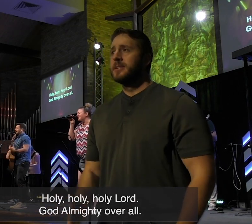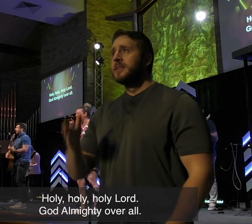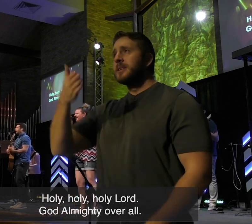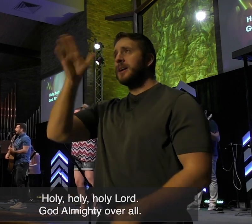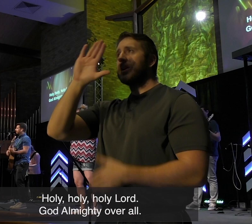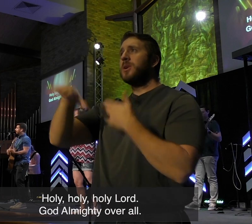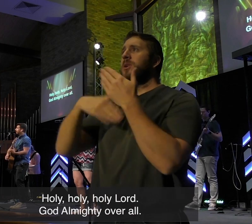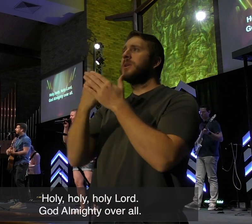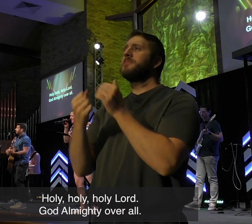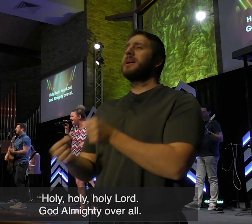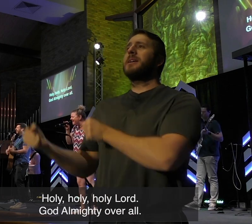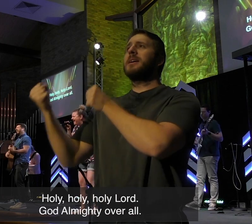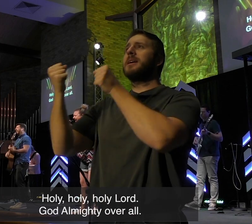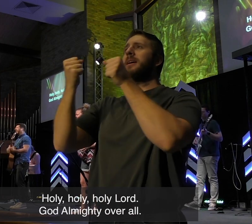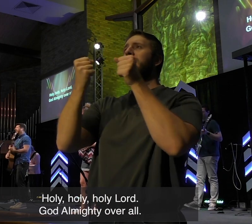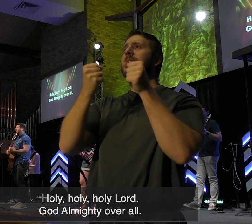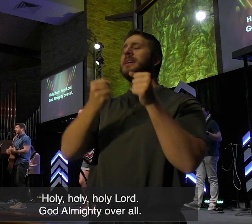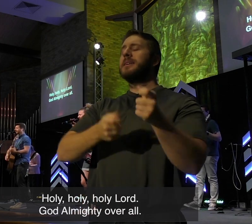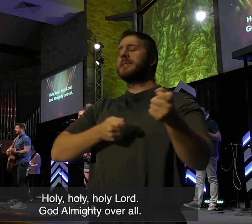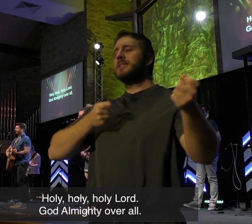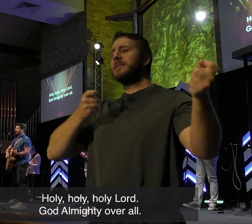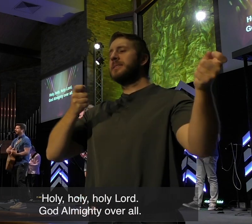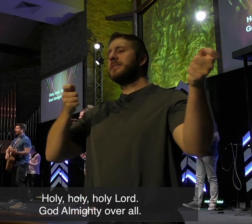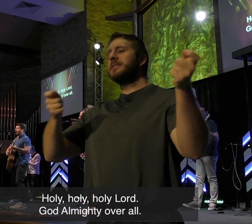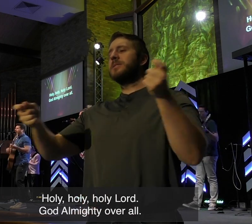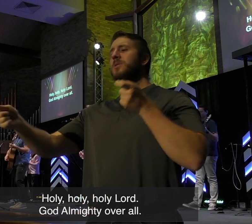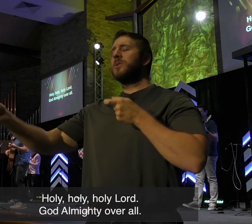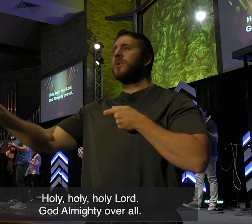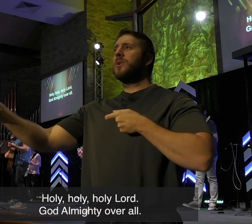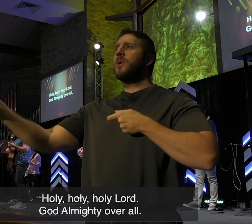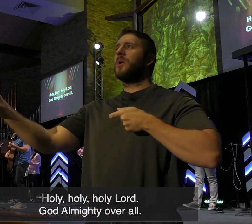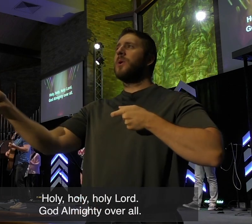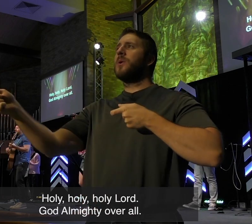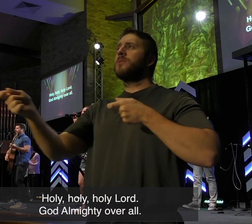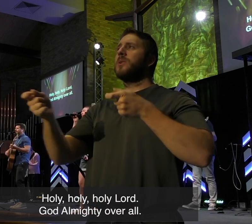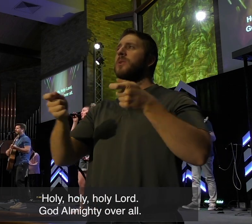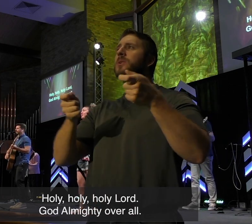Lord. God Almighty